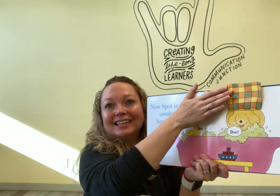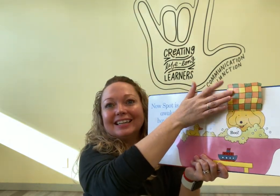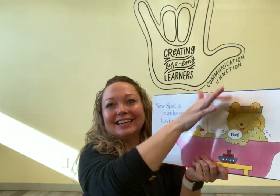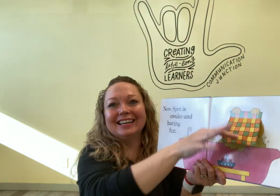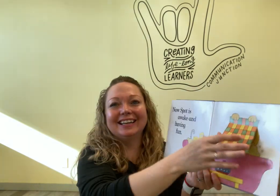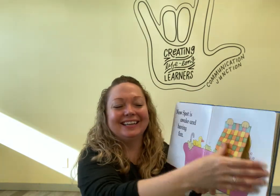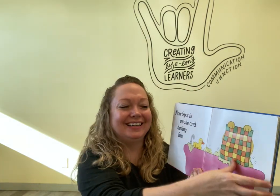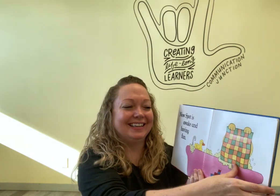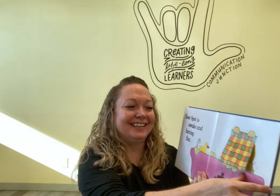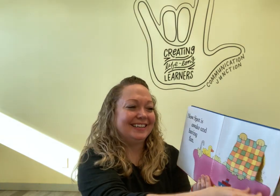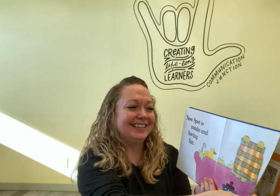Boo!